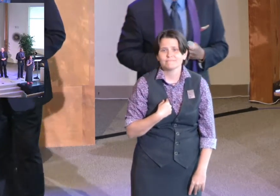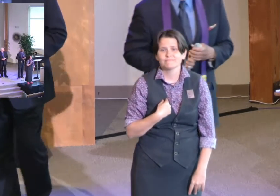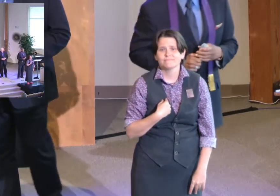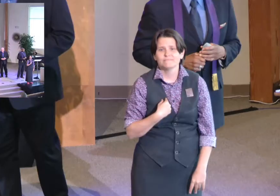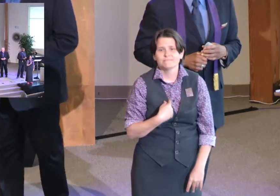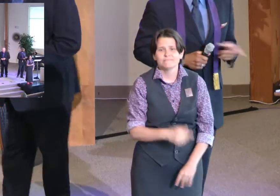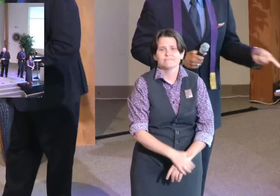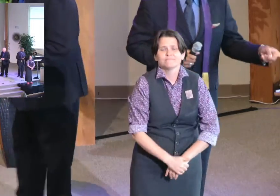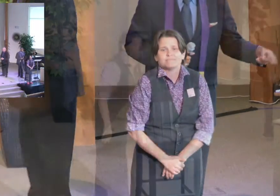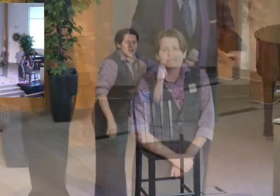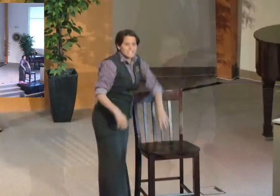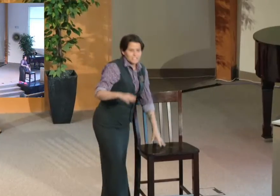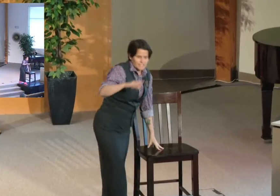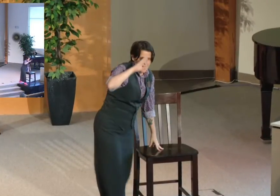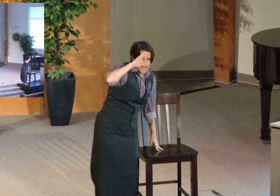There, so thank you.